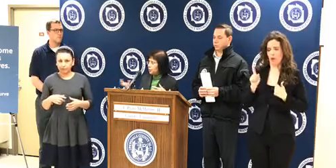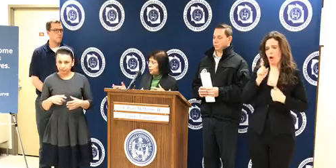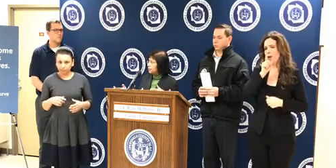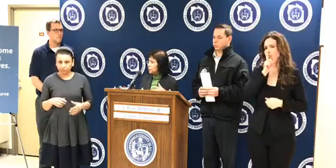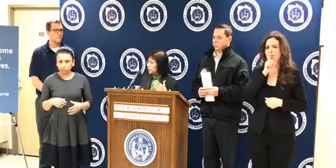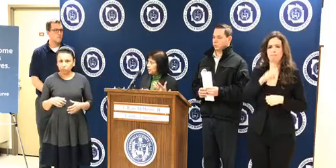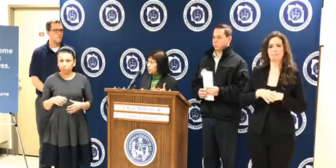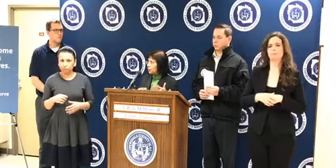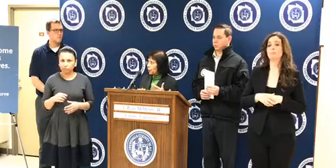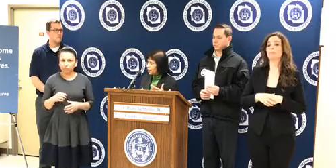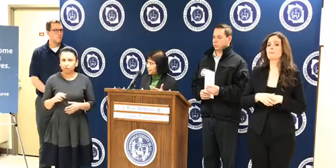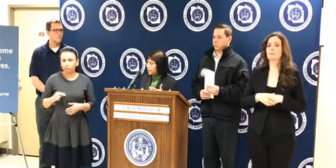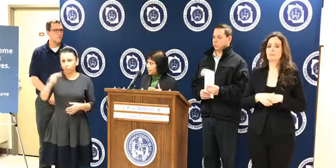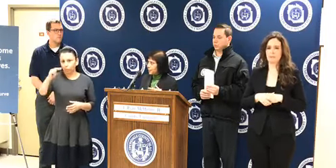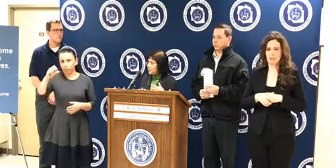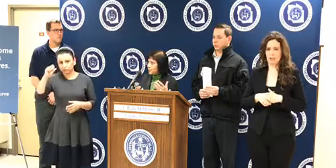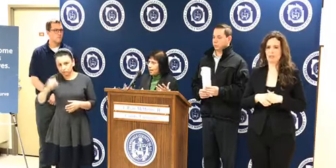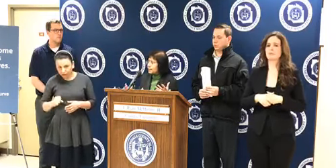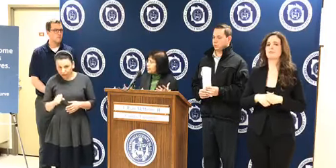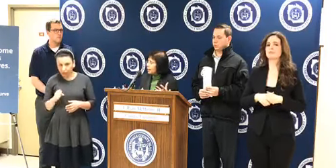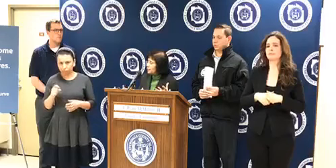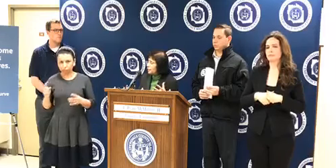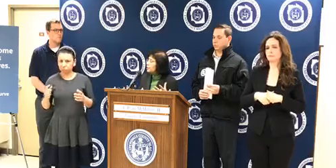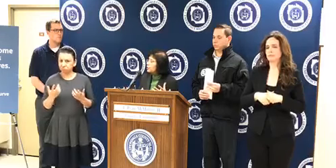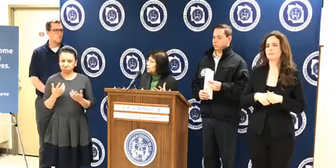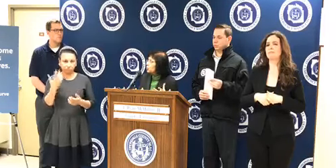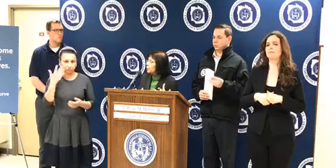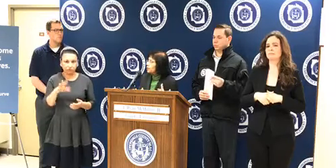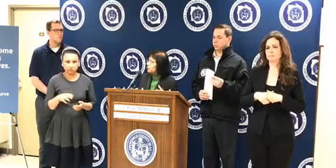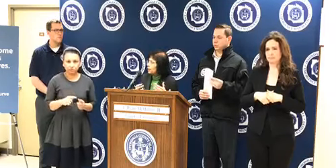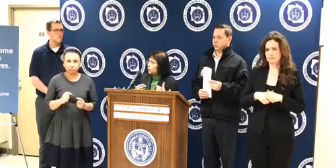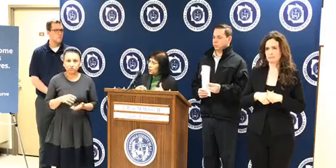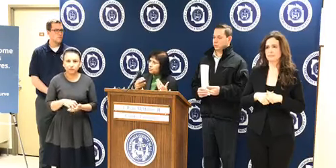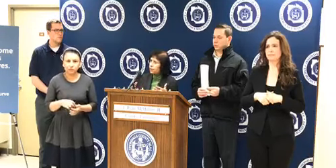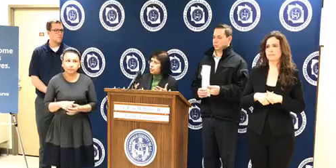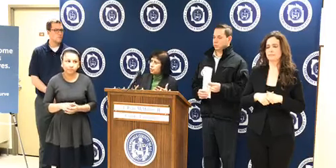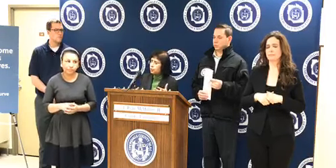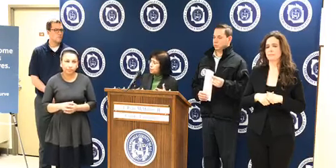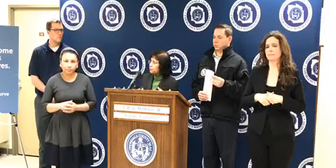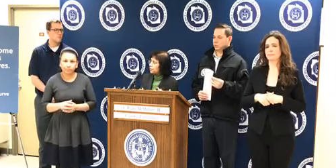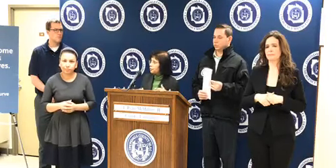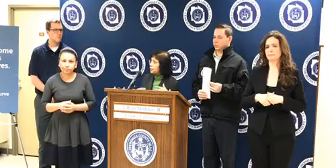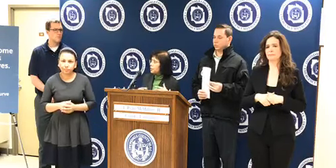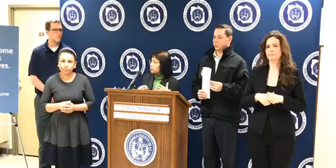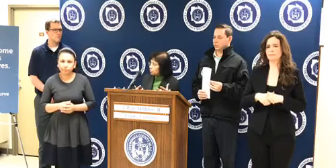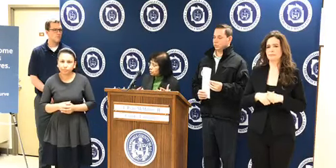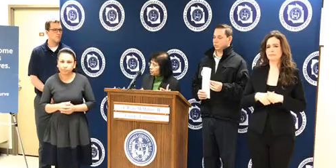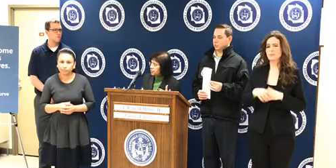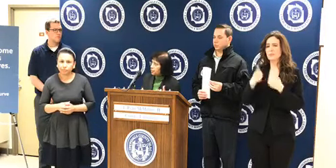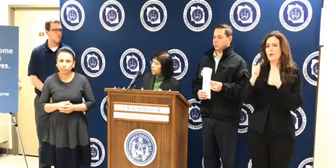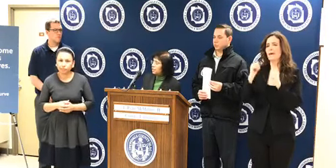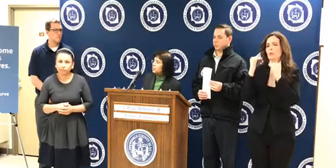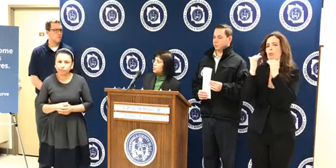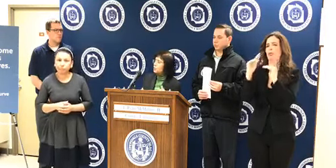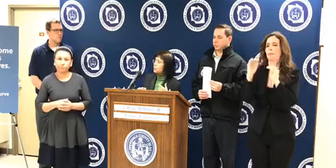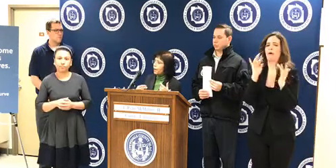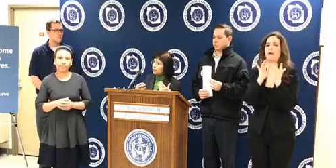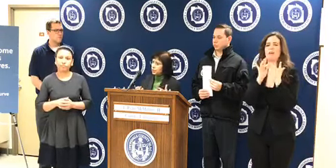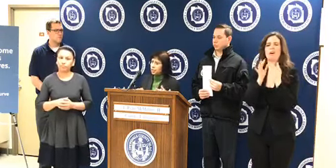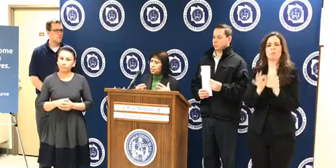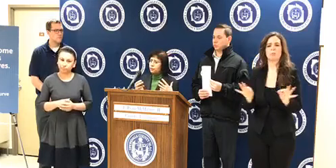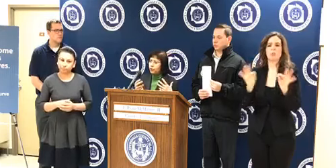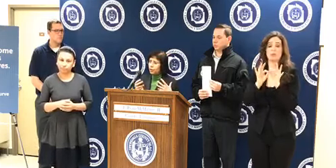north or south or east or west, that has nothing to do with what we are trying to do in terms of social distancing, in terms